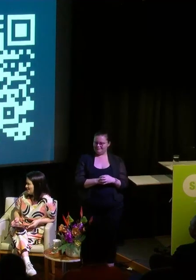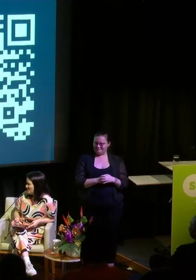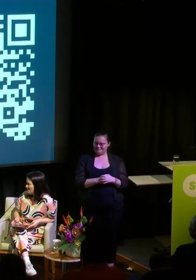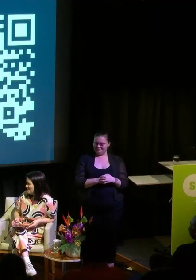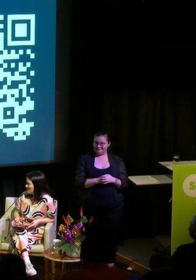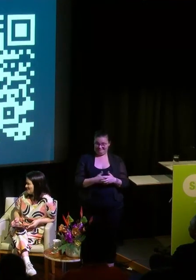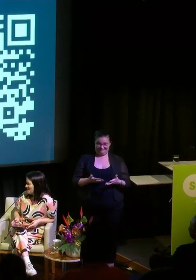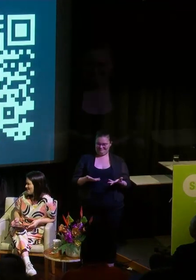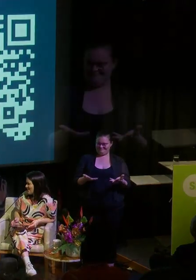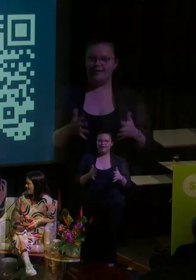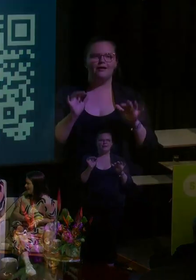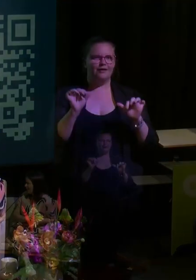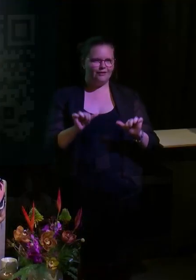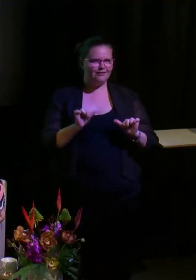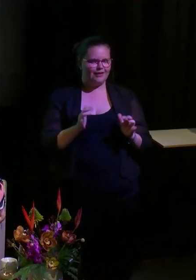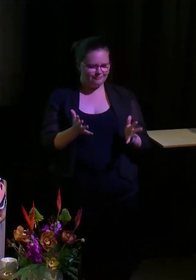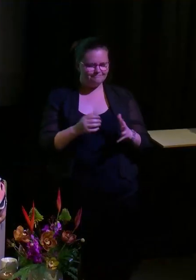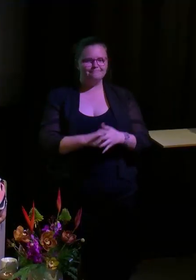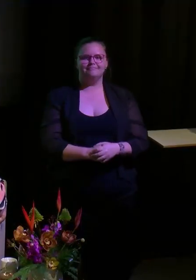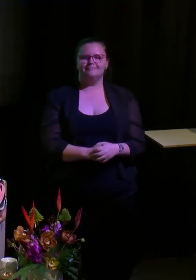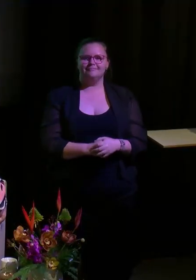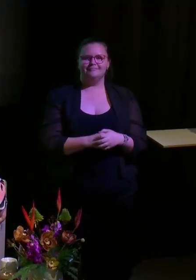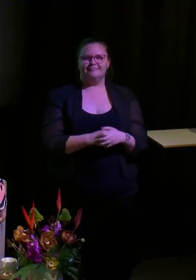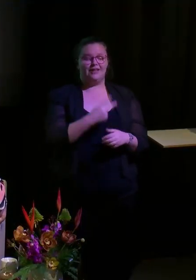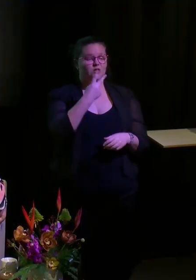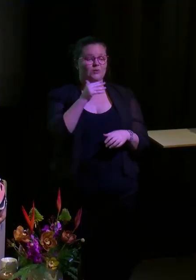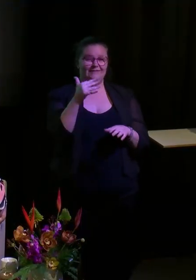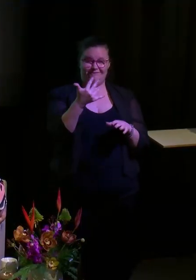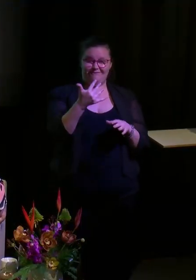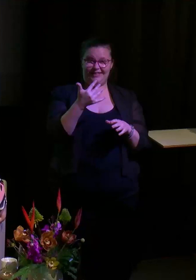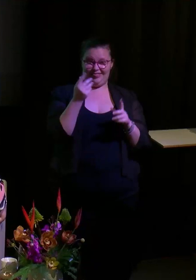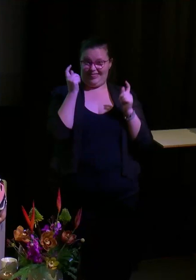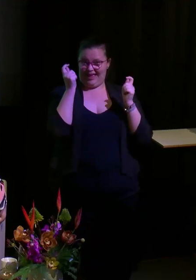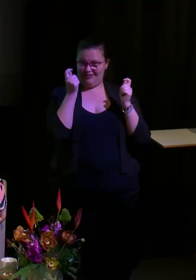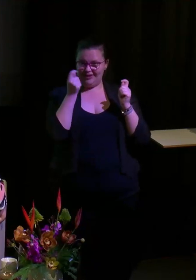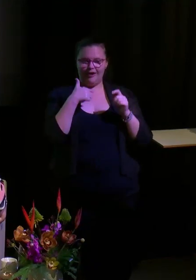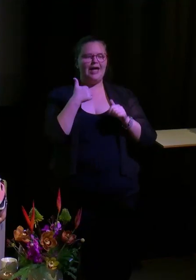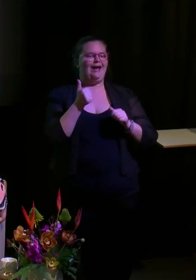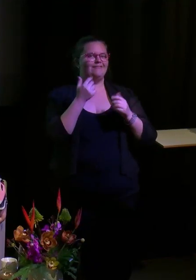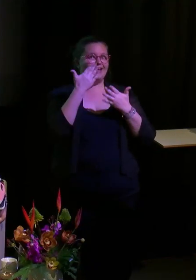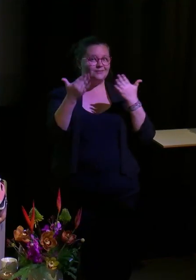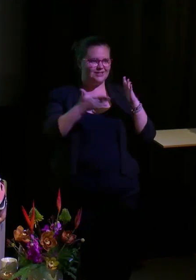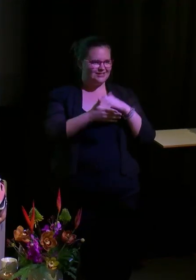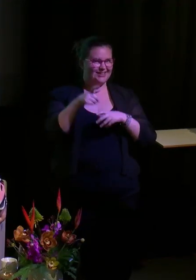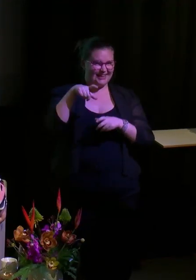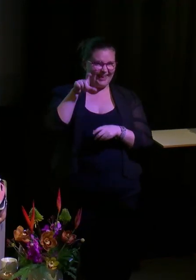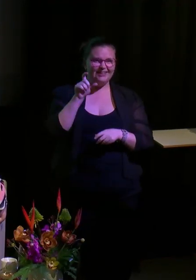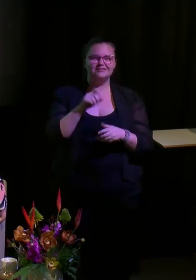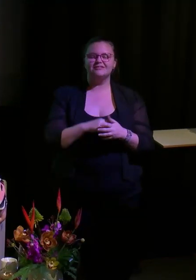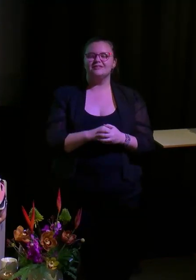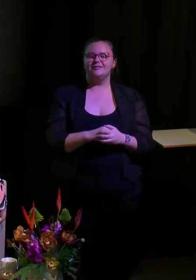Hand over to you. Okay, so 25th anniversary, I've got an exhibition in Cairns. I'm standing there